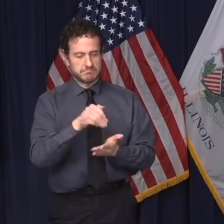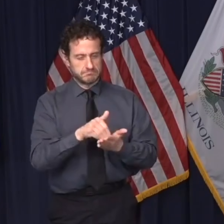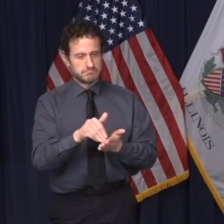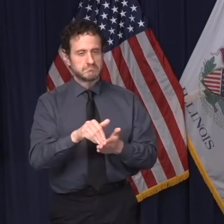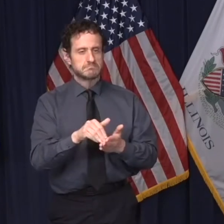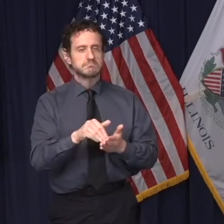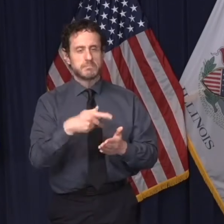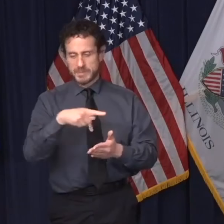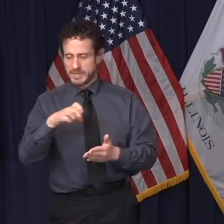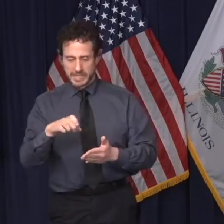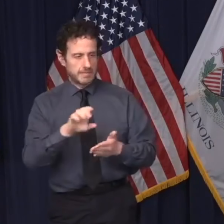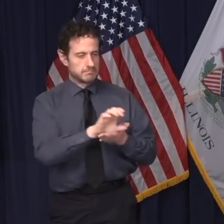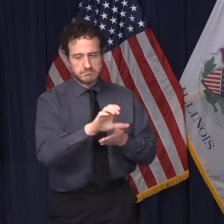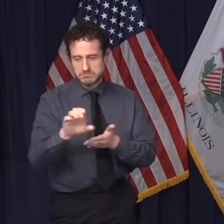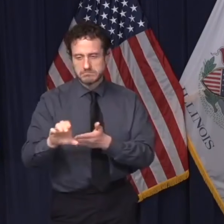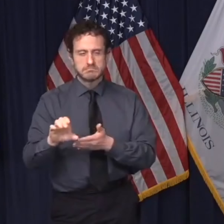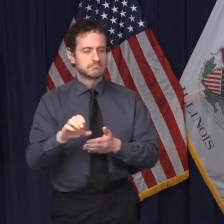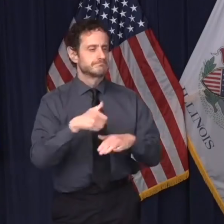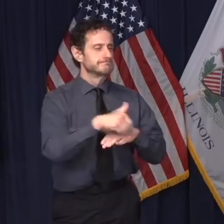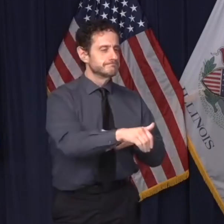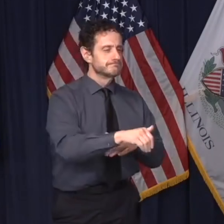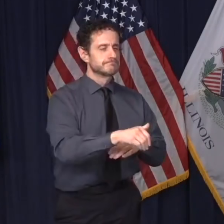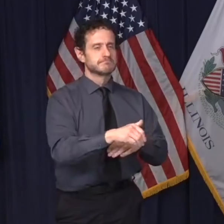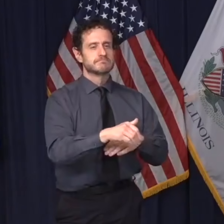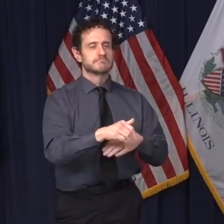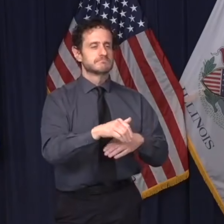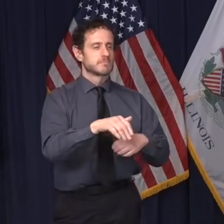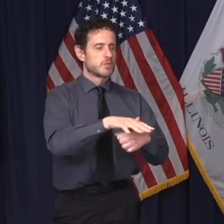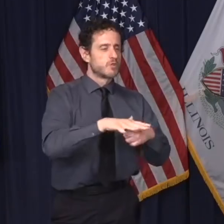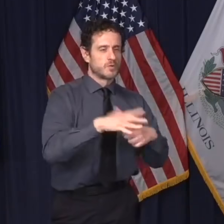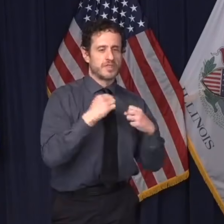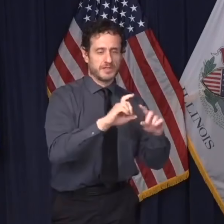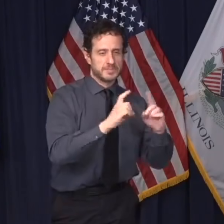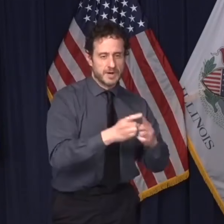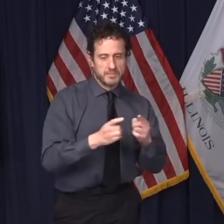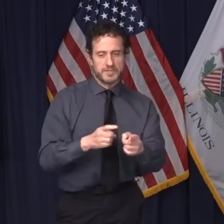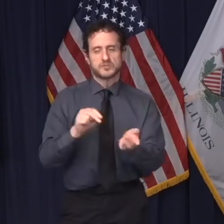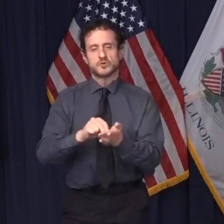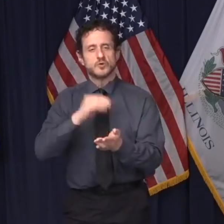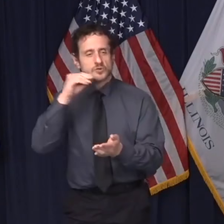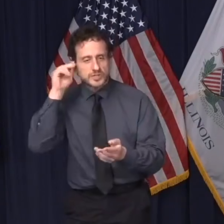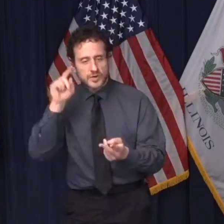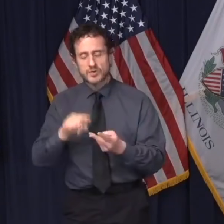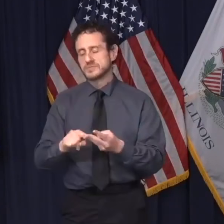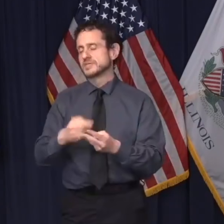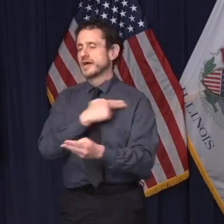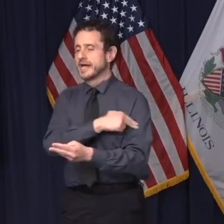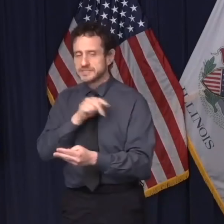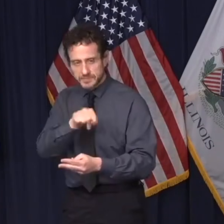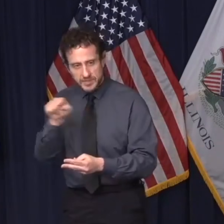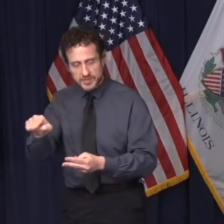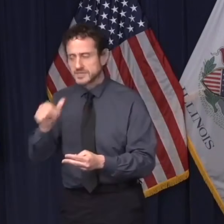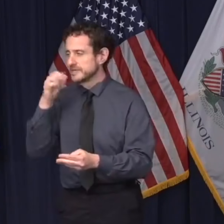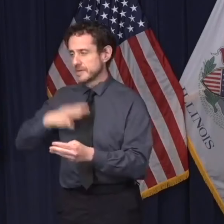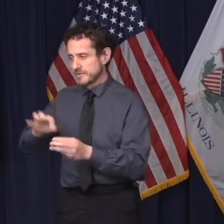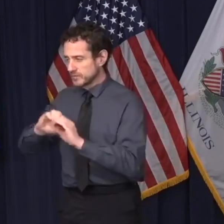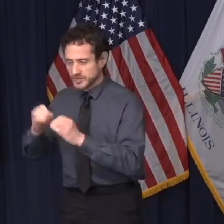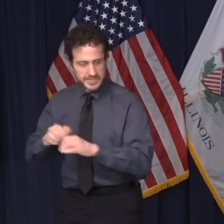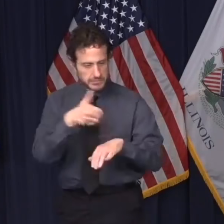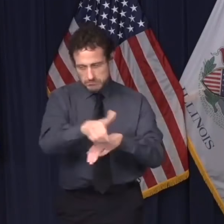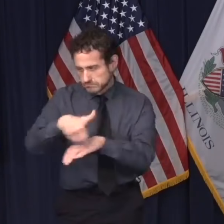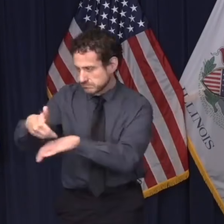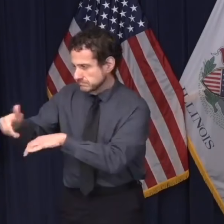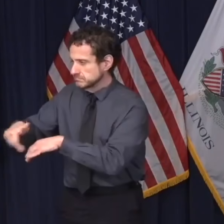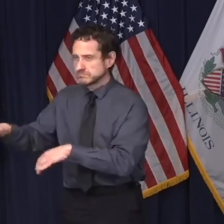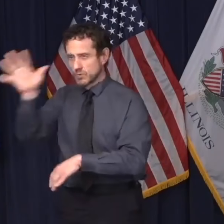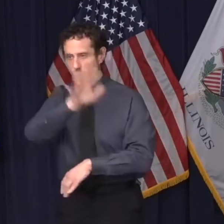to county public health departments, to hospitals, nursing homes, and nonprofit organizations in communities in every corner of